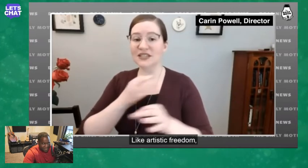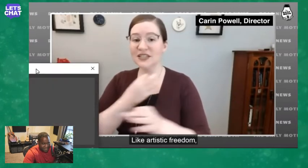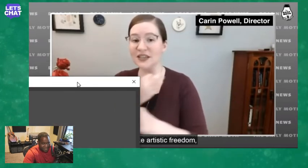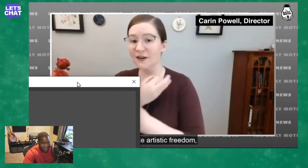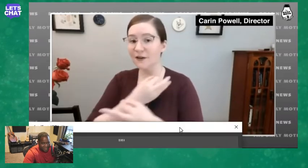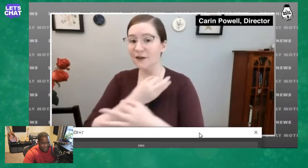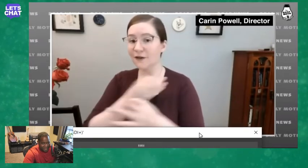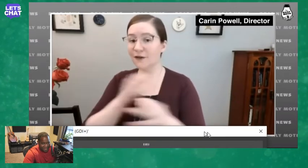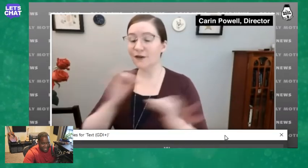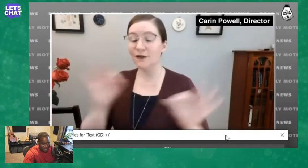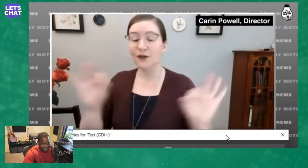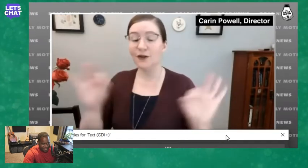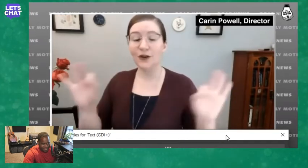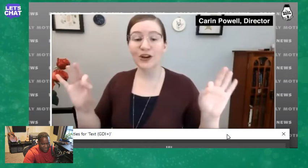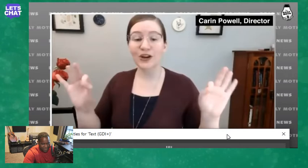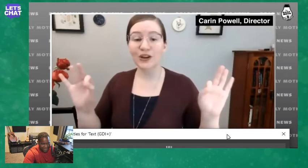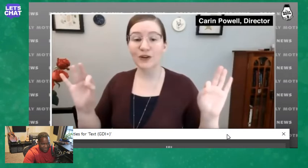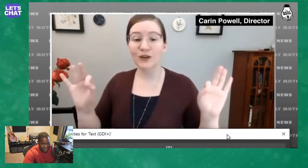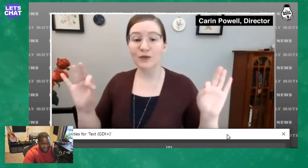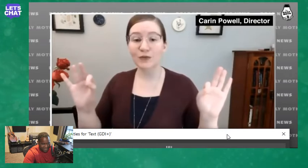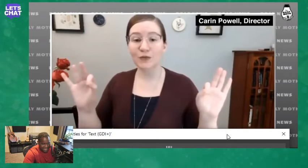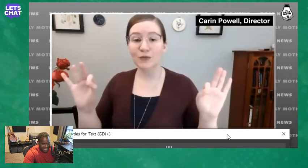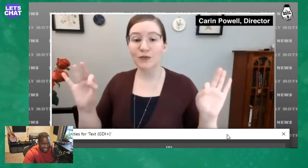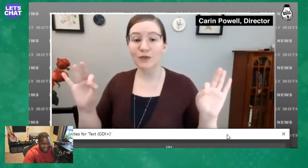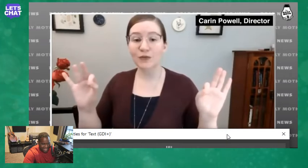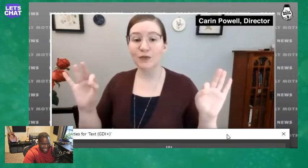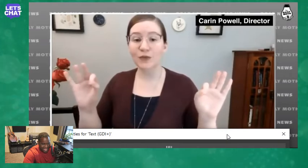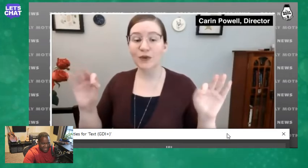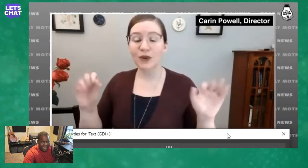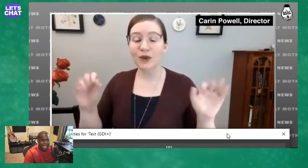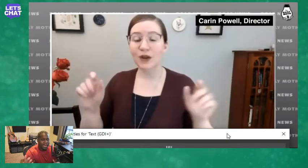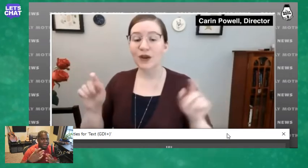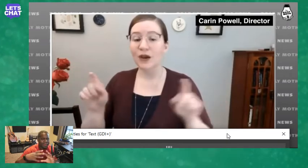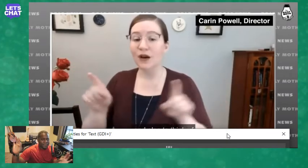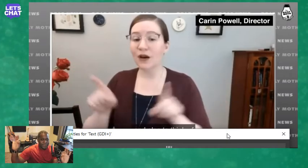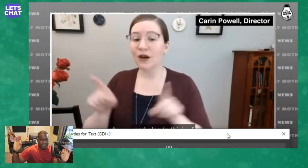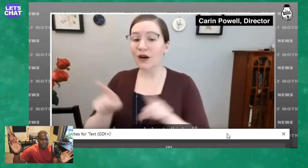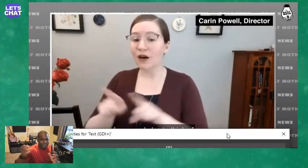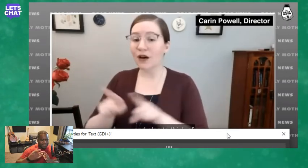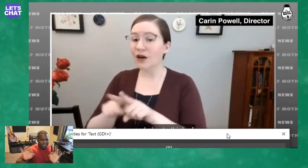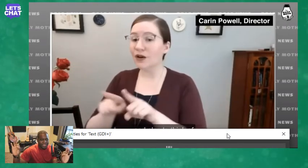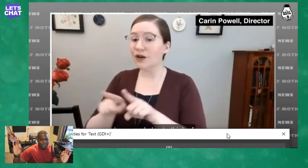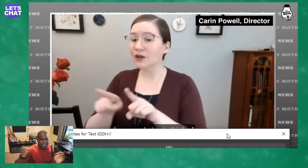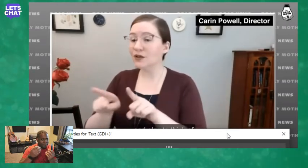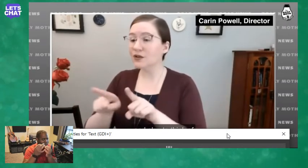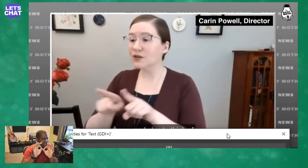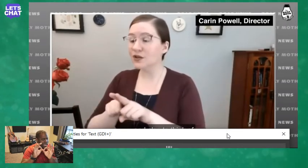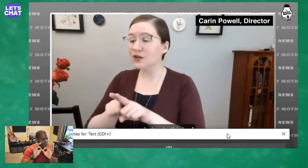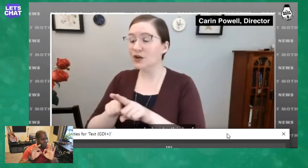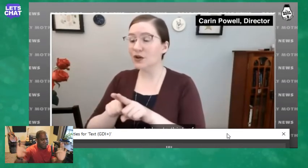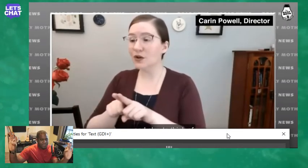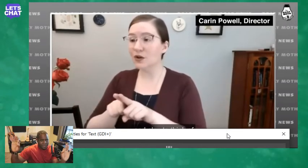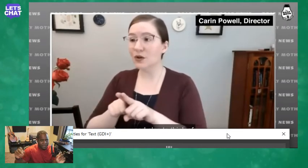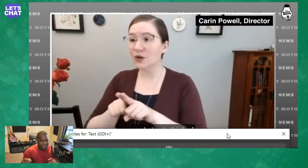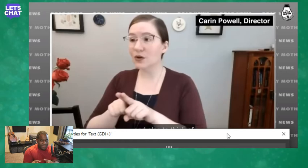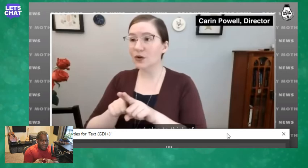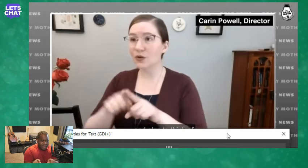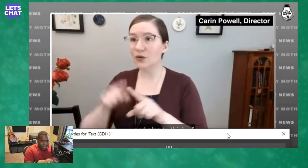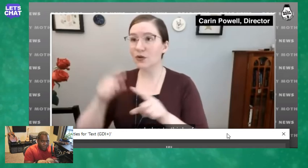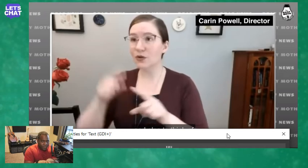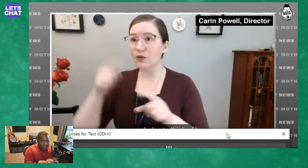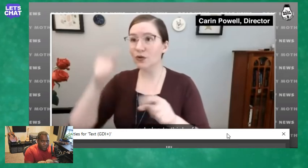It's like. Let me move this over here. Prove I'm not reading this. It's like freedom. It's like freedom. F